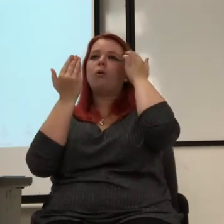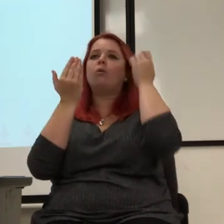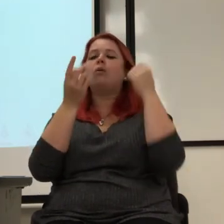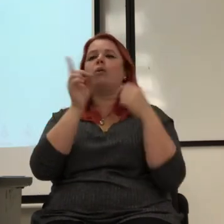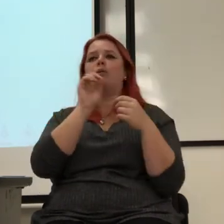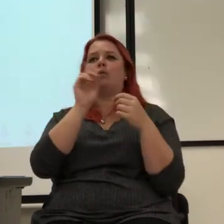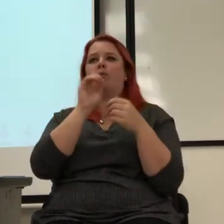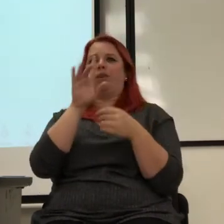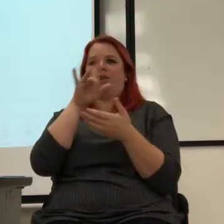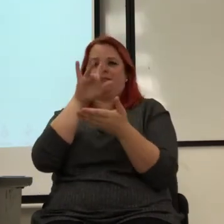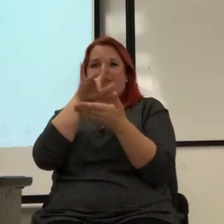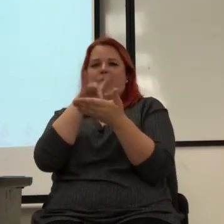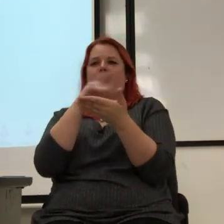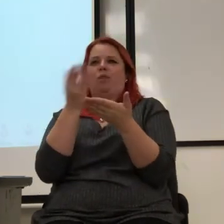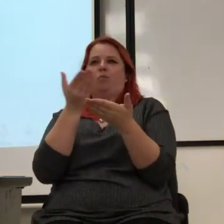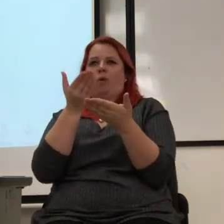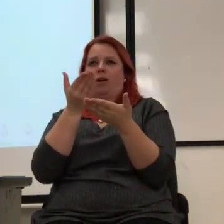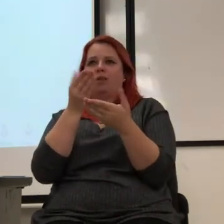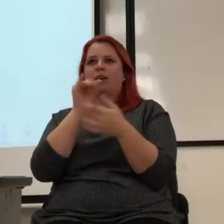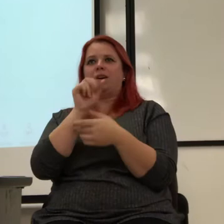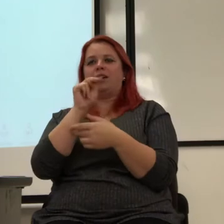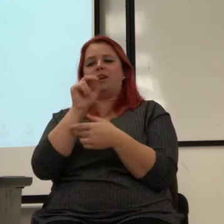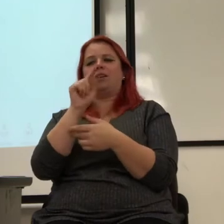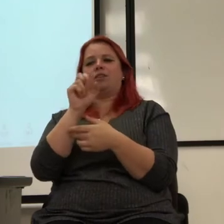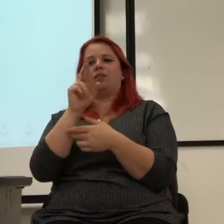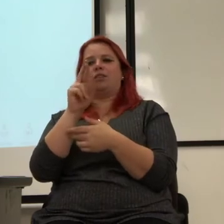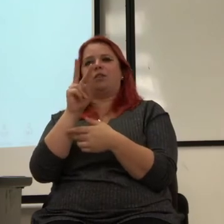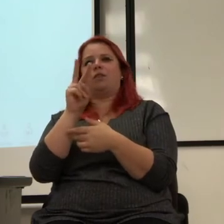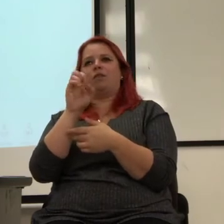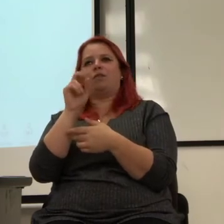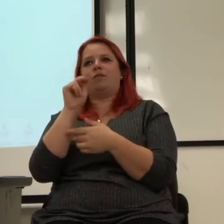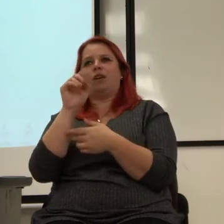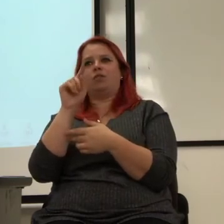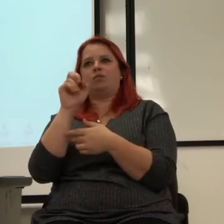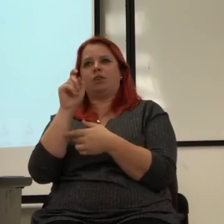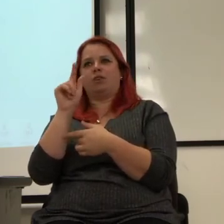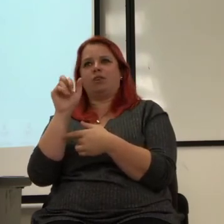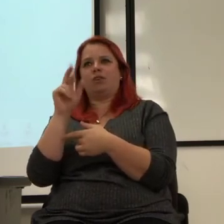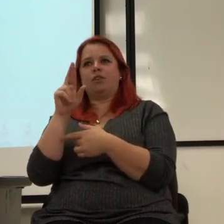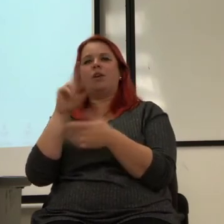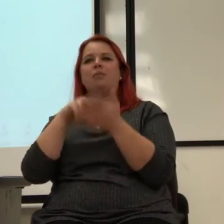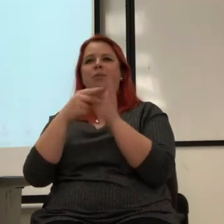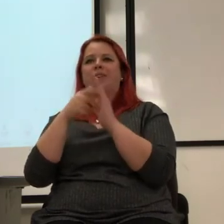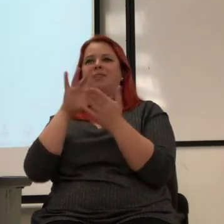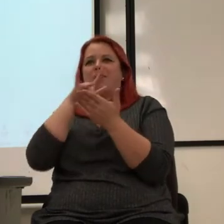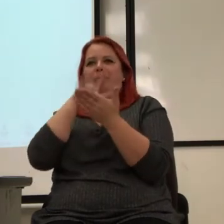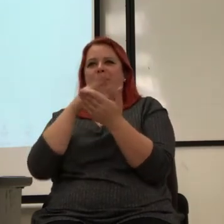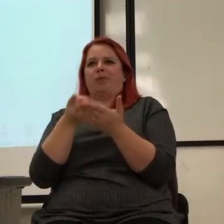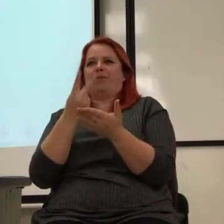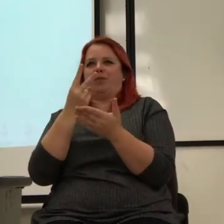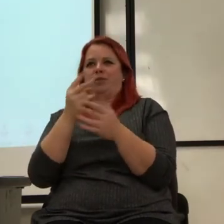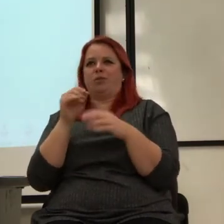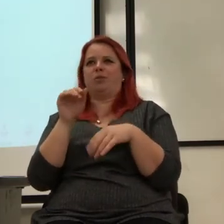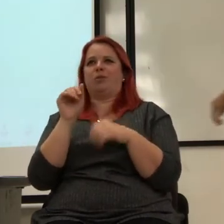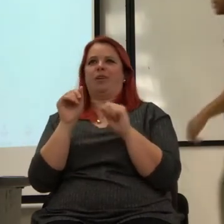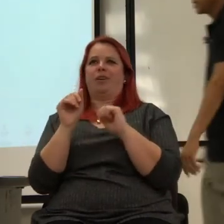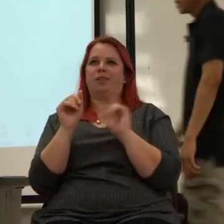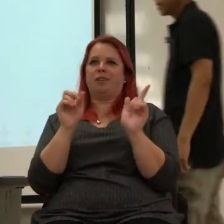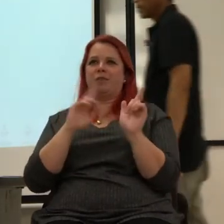lies between. It's called interventricular. So it's between the two ventricles. So therefore, you identify